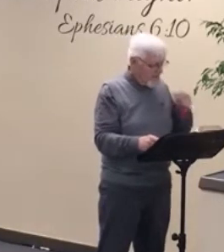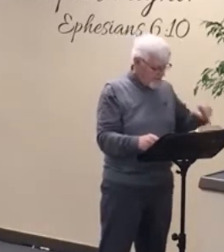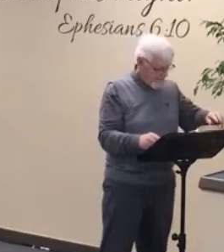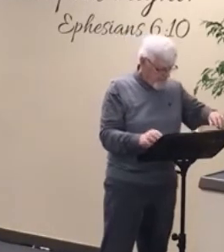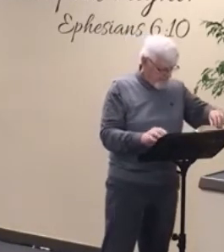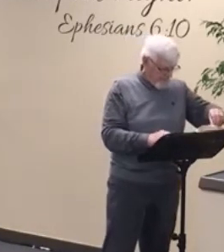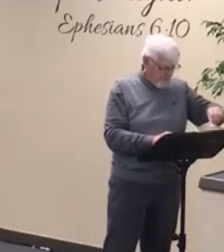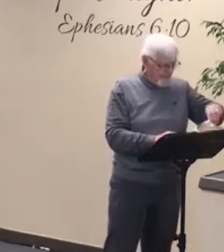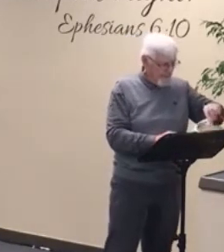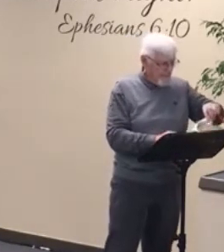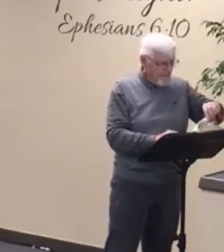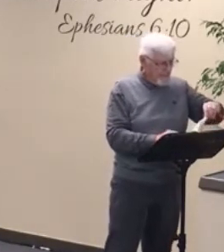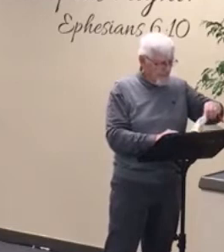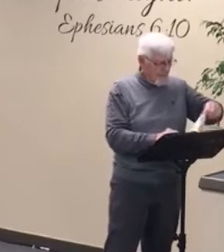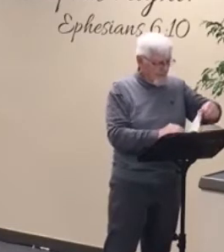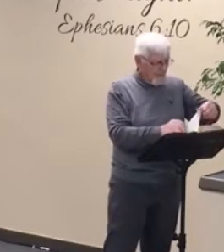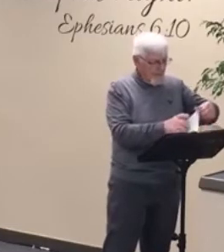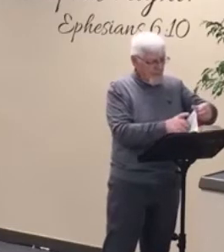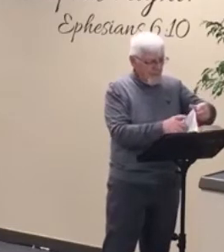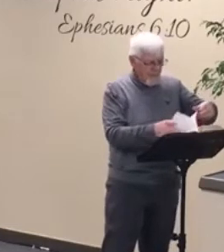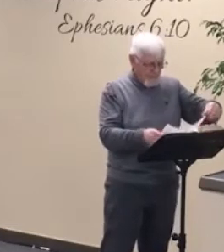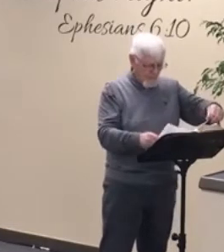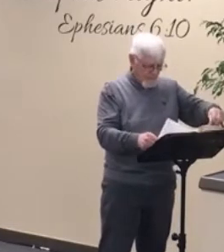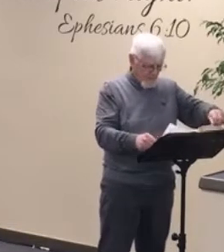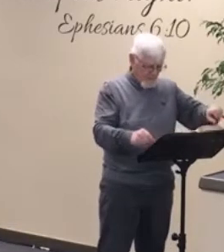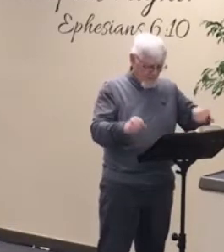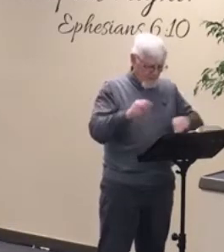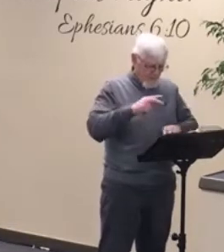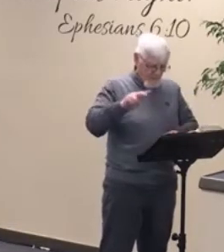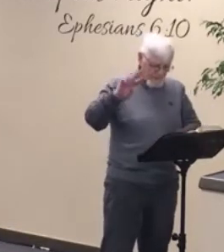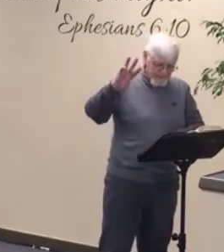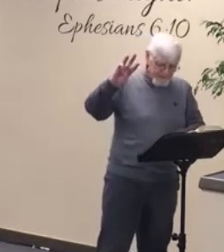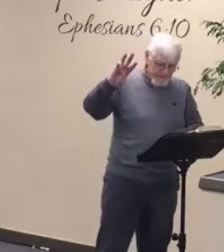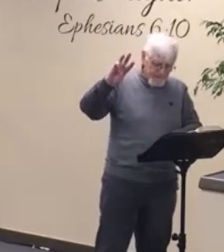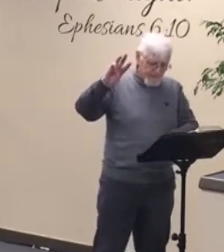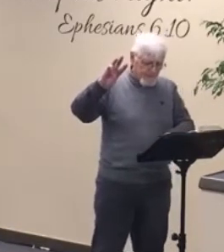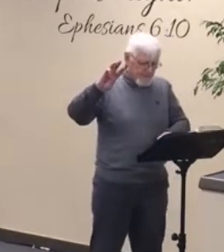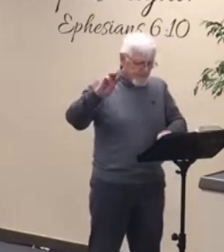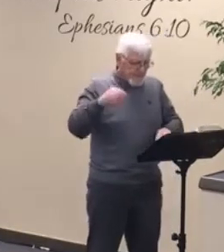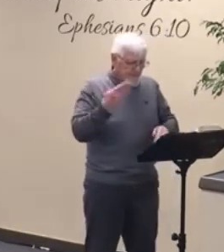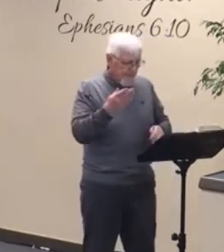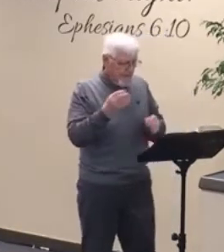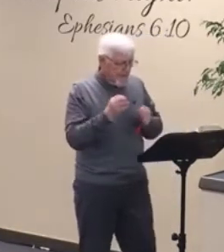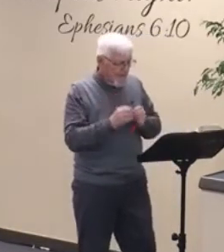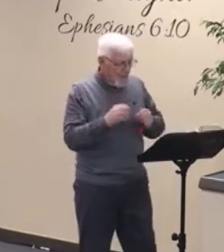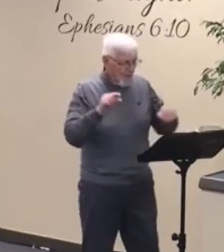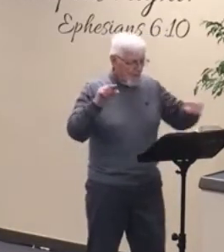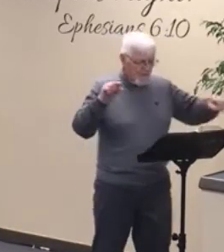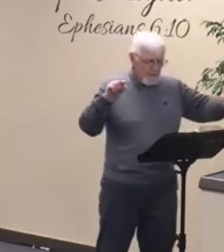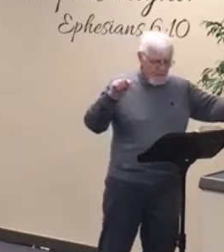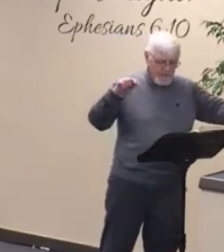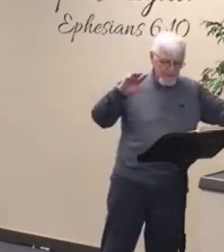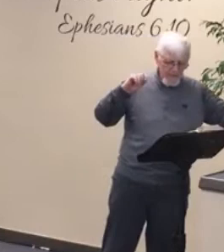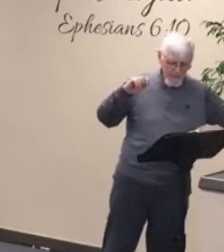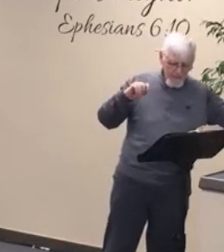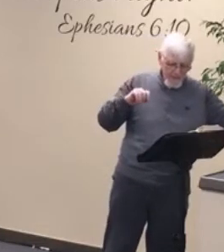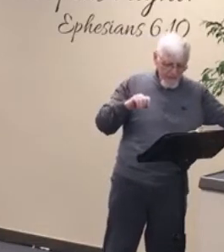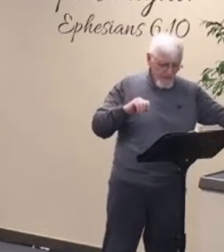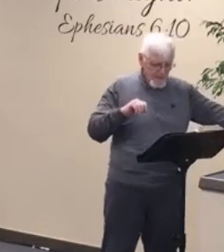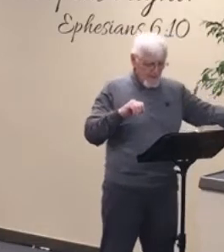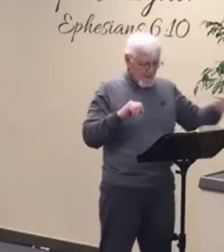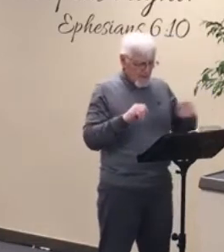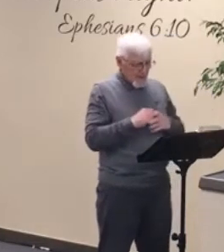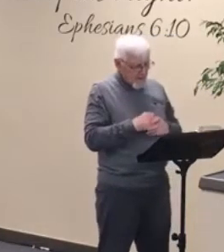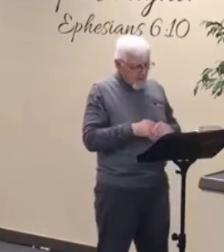James, chapter 4, and verse 6. It says, but he giveth more grace. Wherefore he saith,